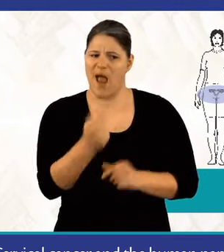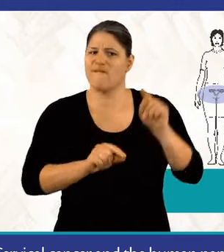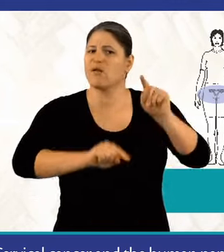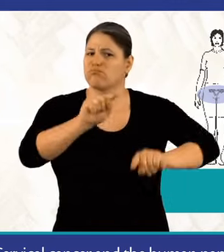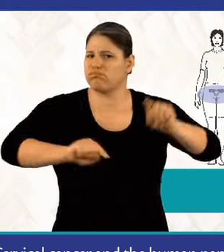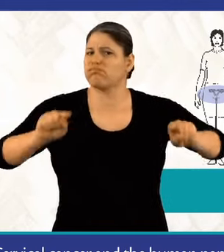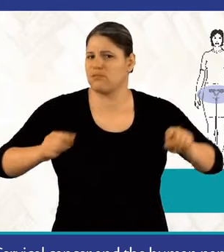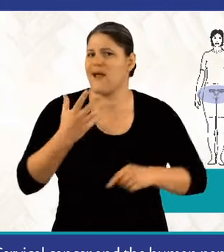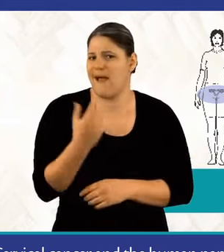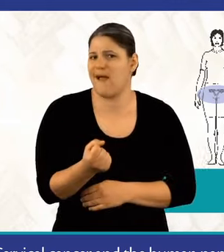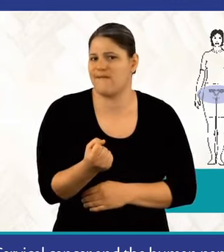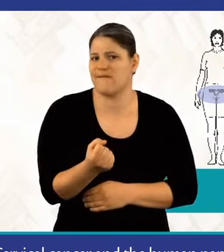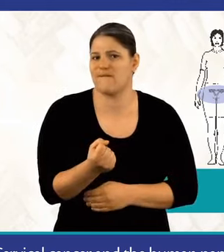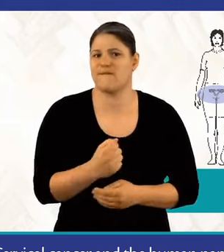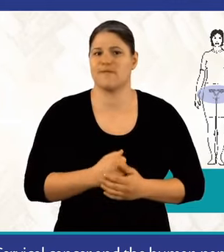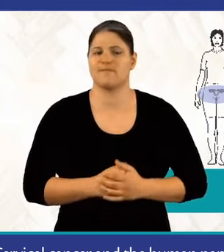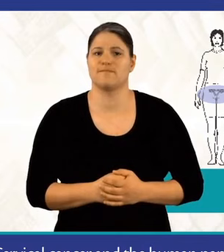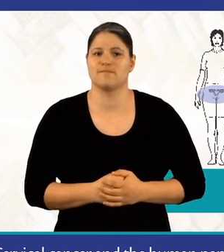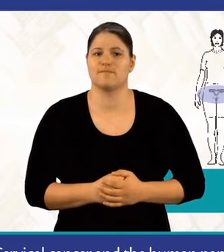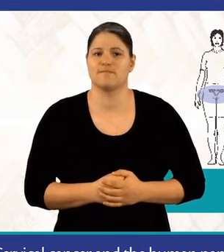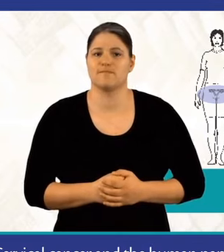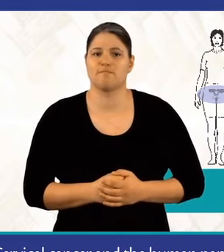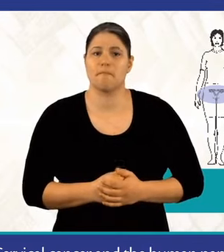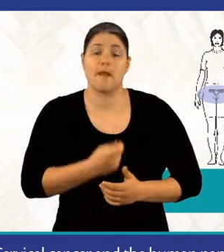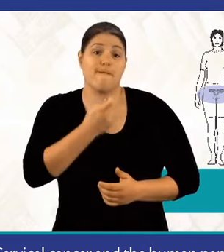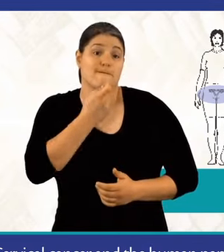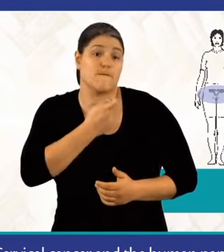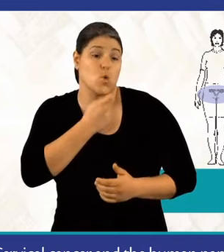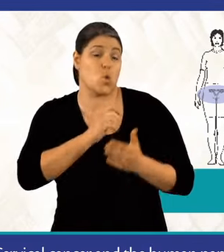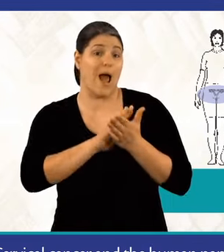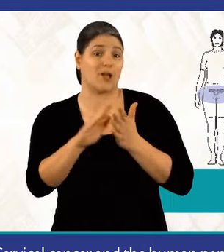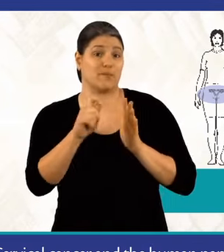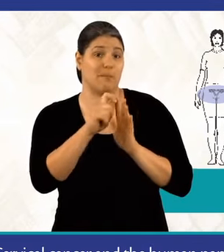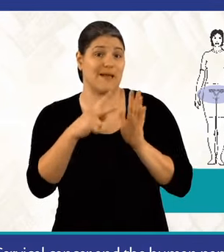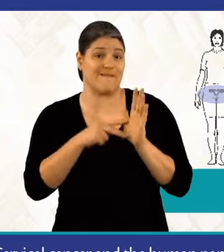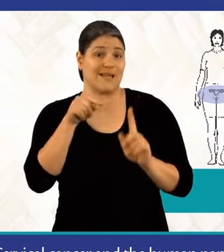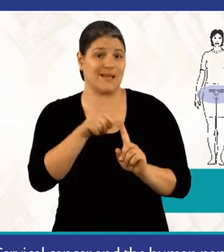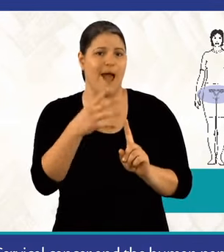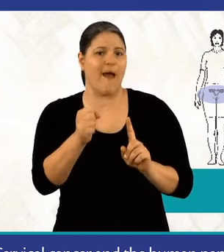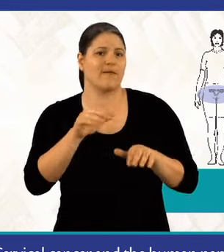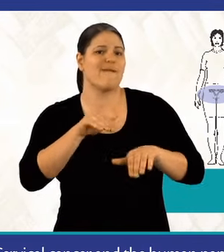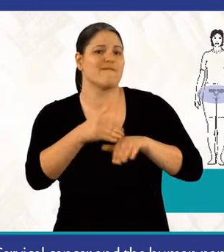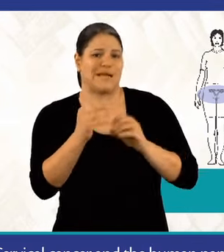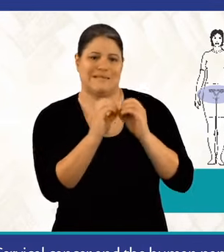There are many types of HPV. Most HPV infections will clear up by themselves.